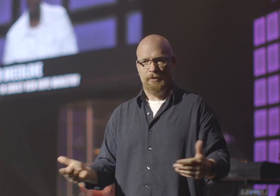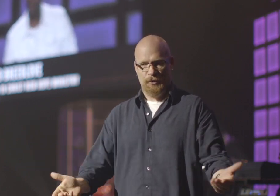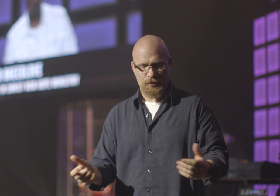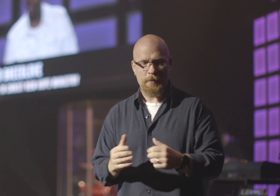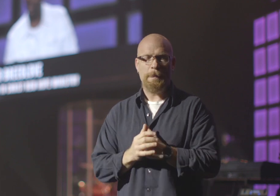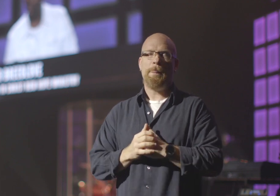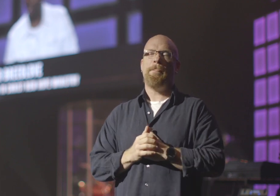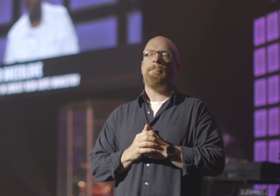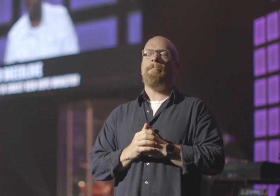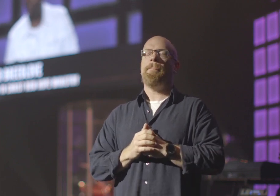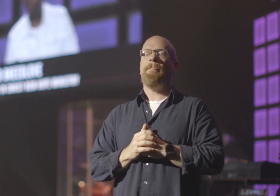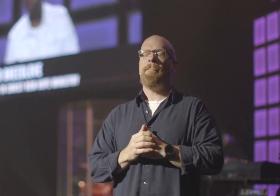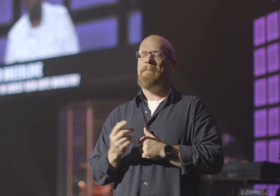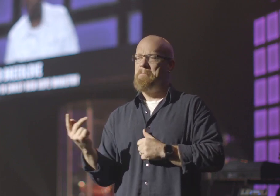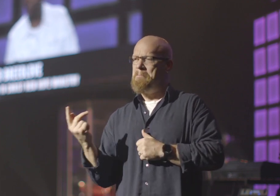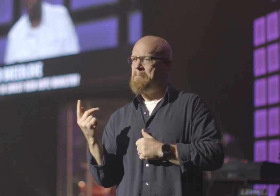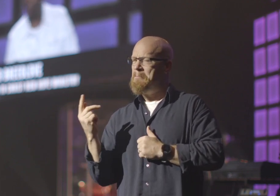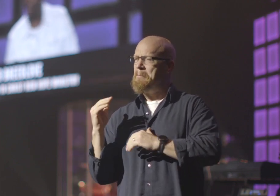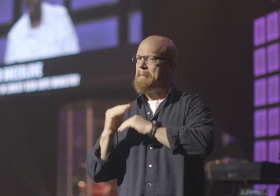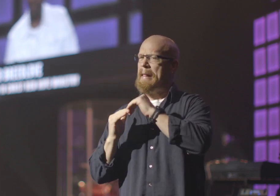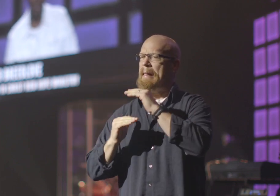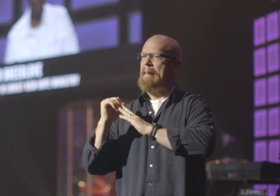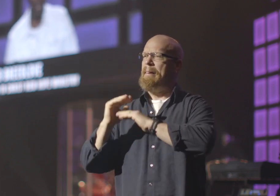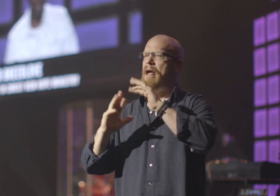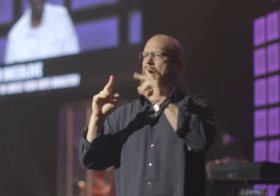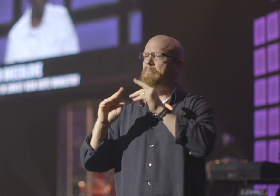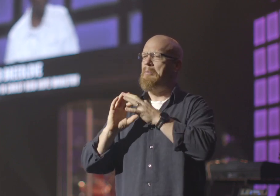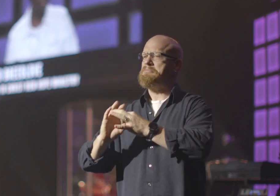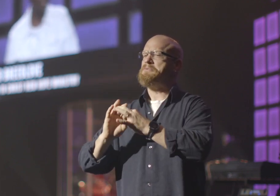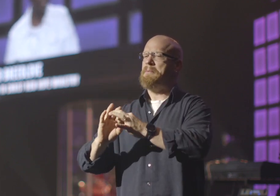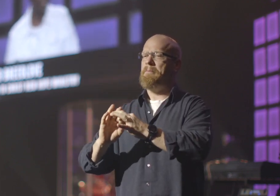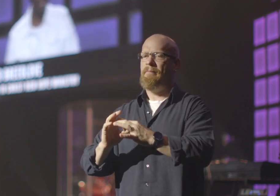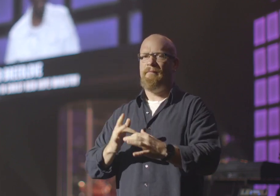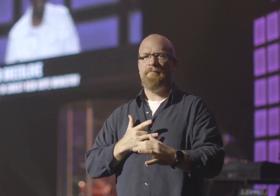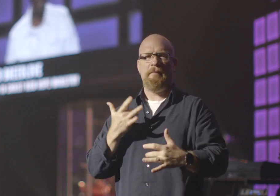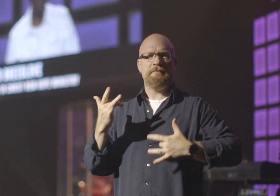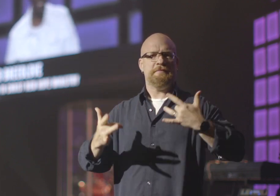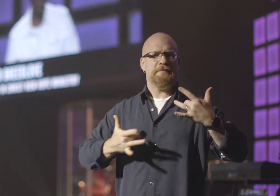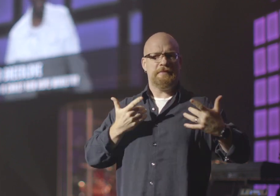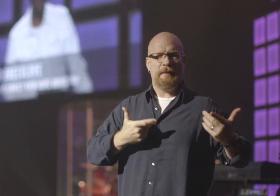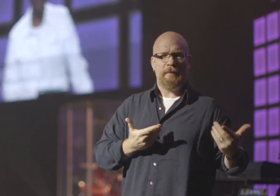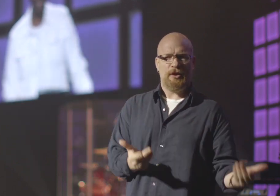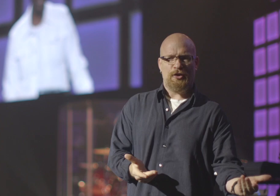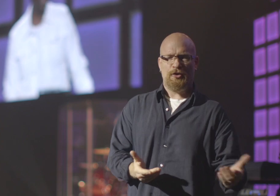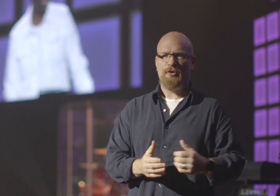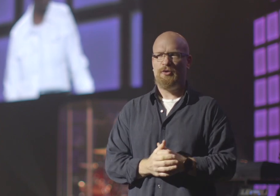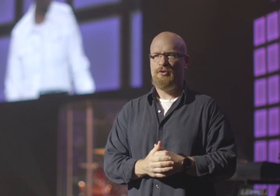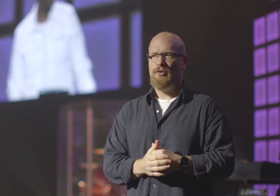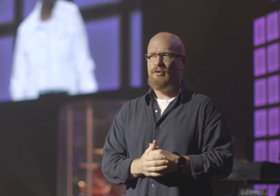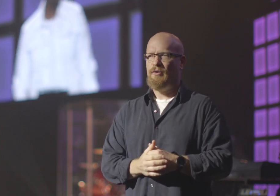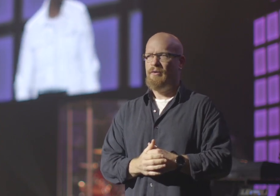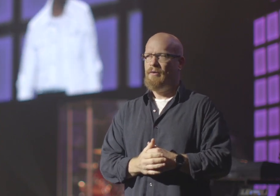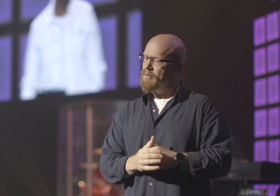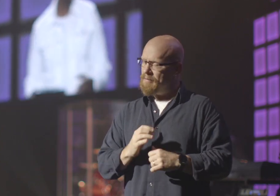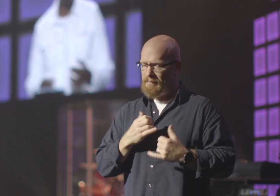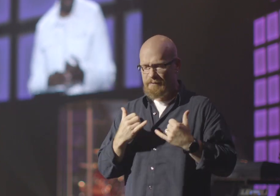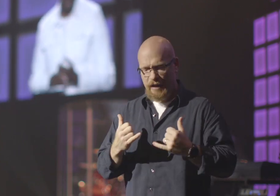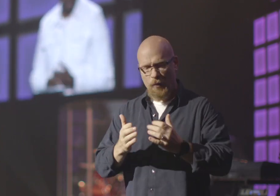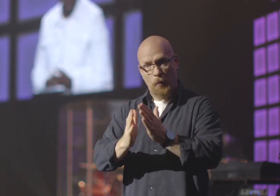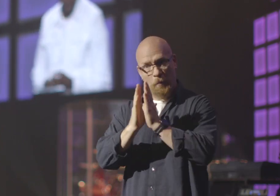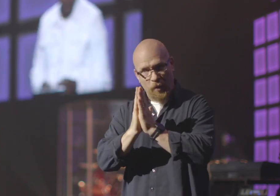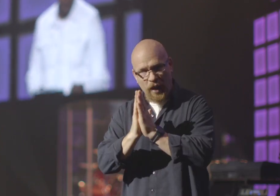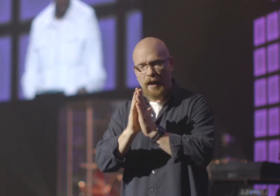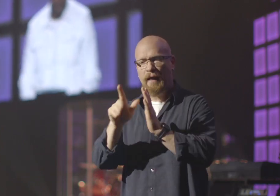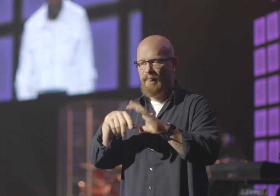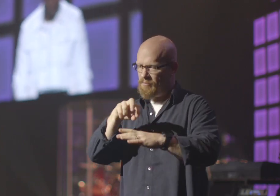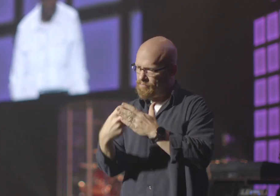and we're building a relationship here, and so we're excited about being here. And I'm not going to prolong the time. I'm going to pray, and we'll get right into